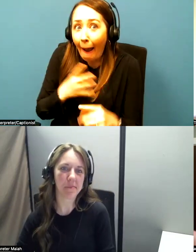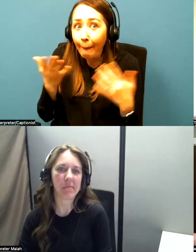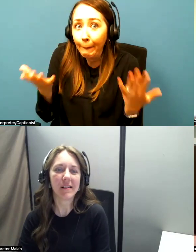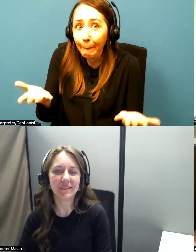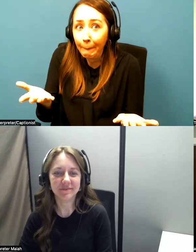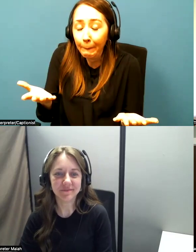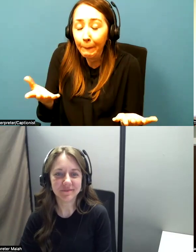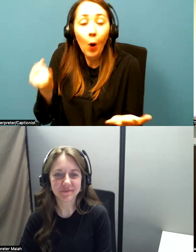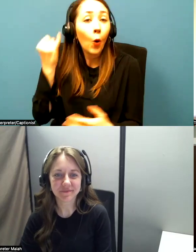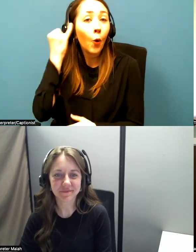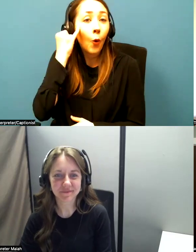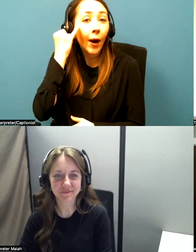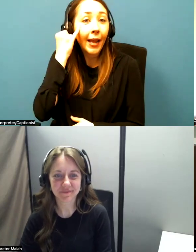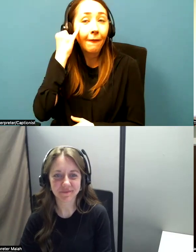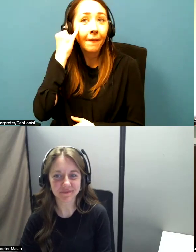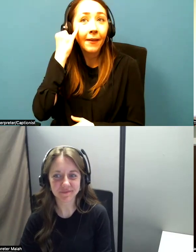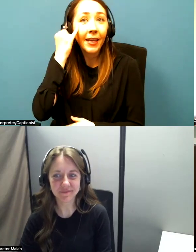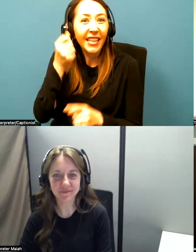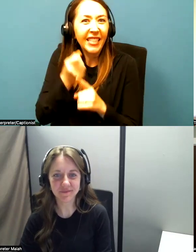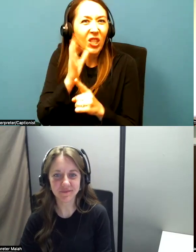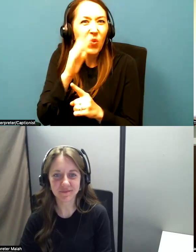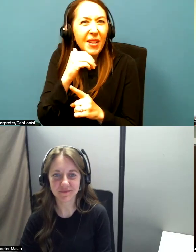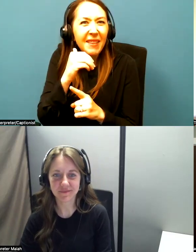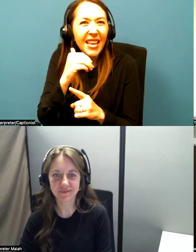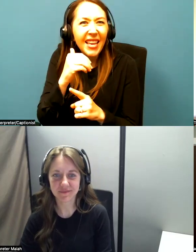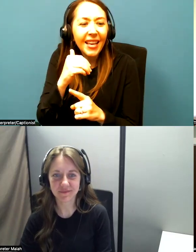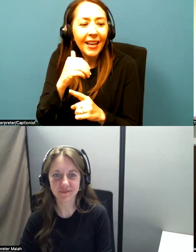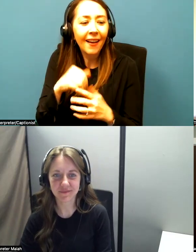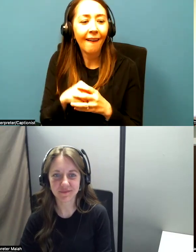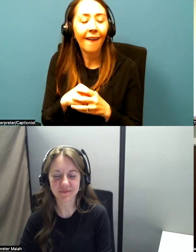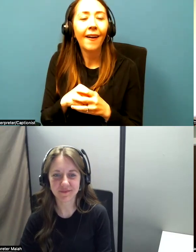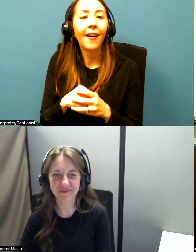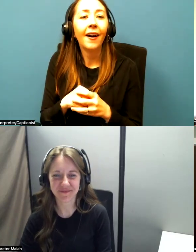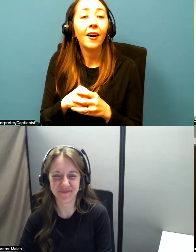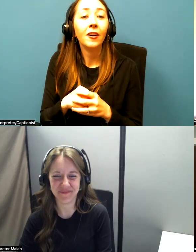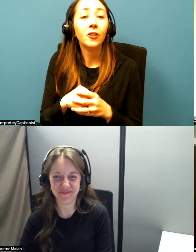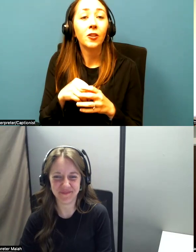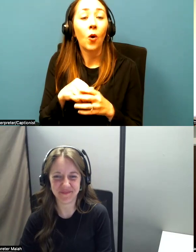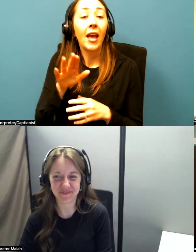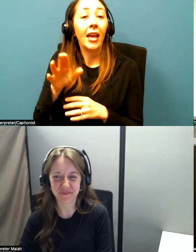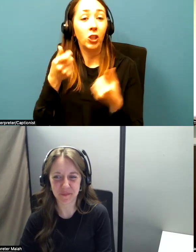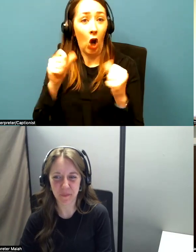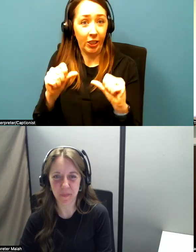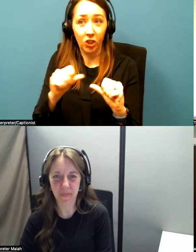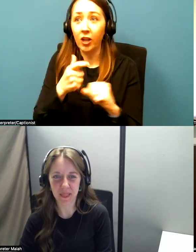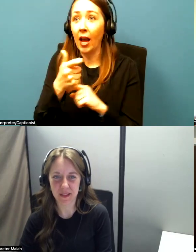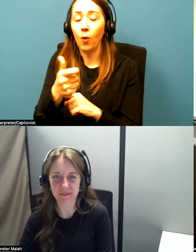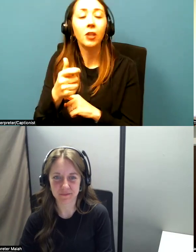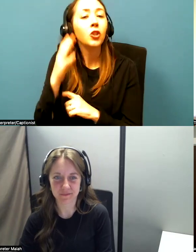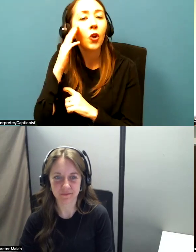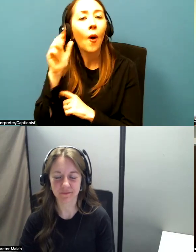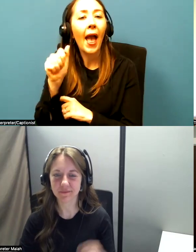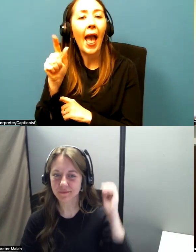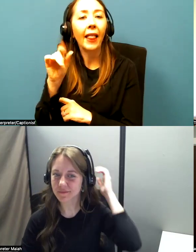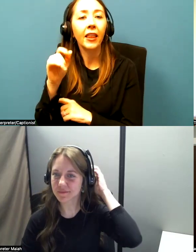like what if he's creepy, So when I watched his audition, because Ali and I are executive producers,